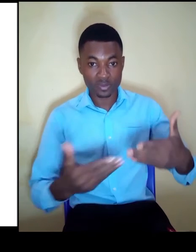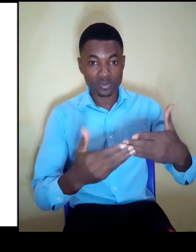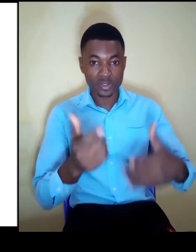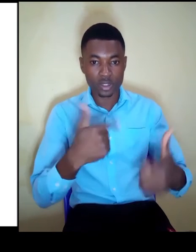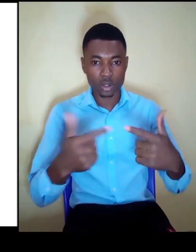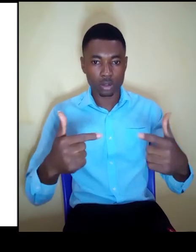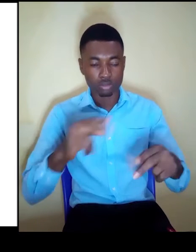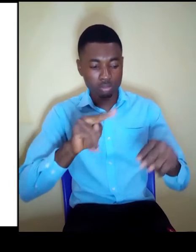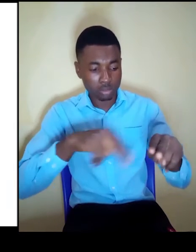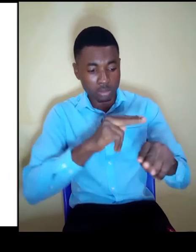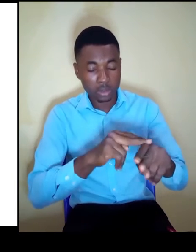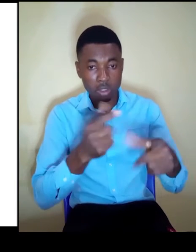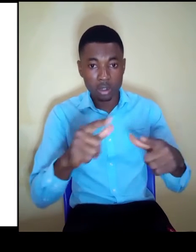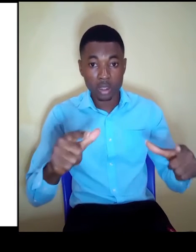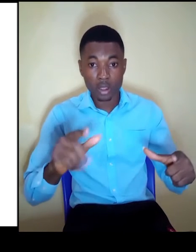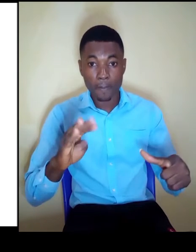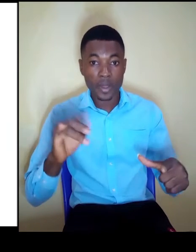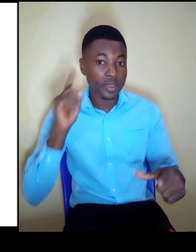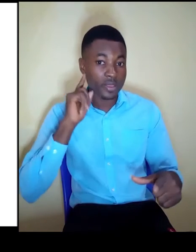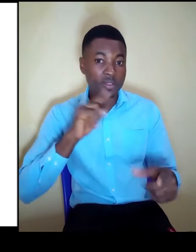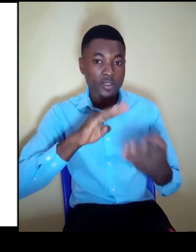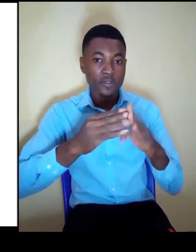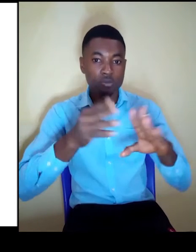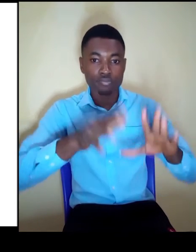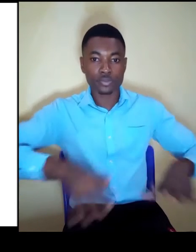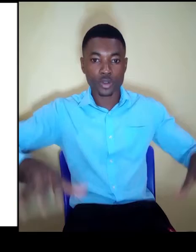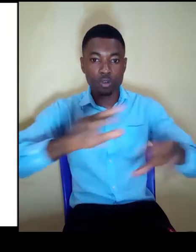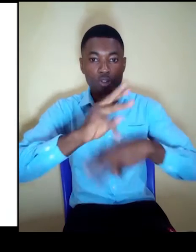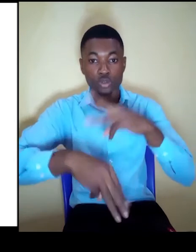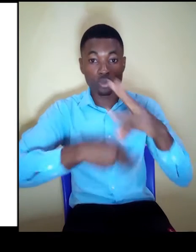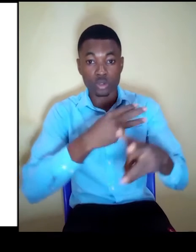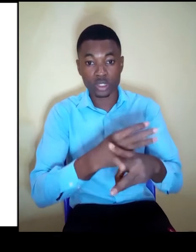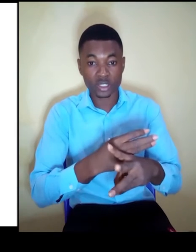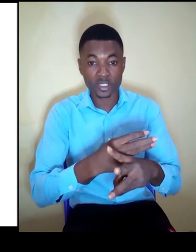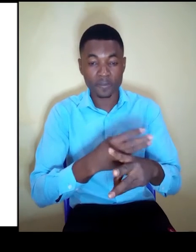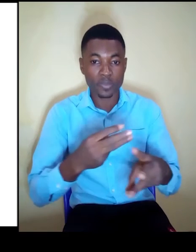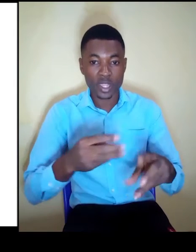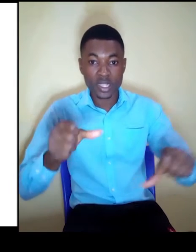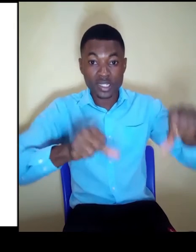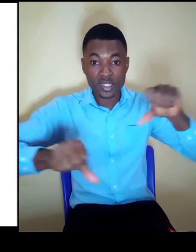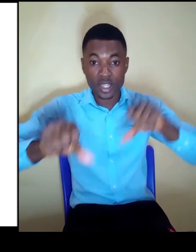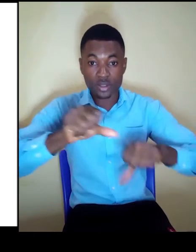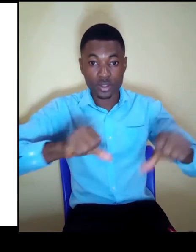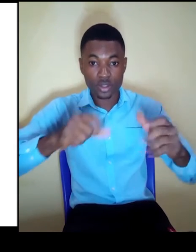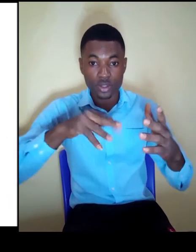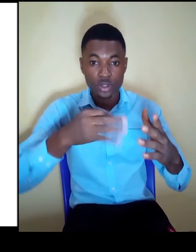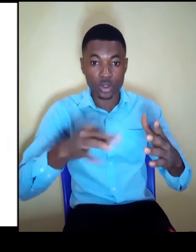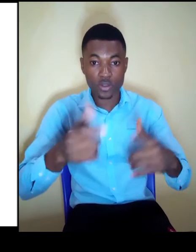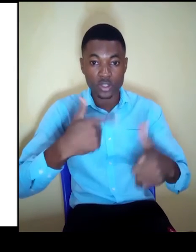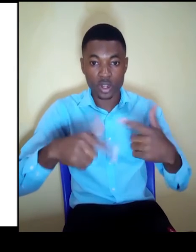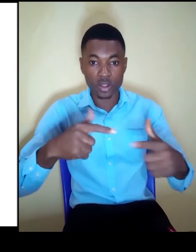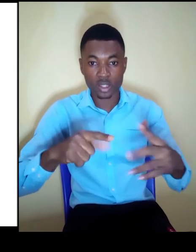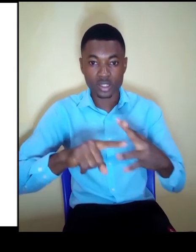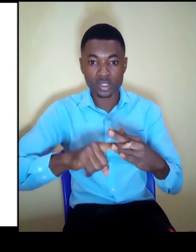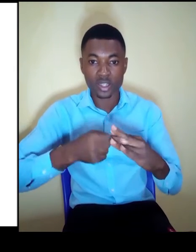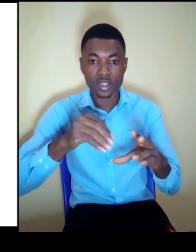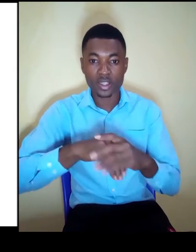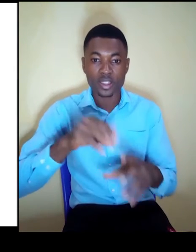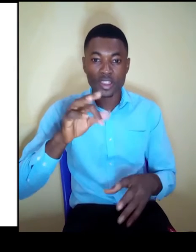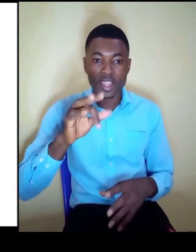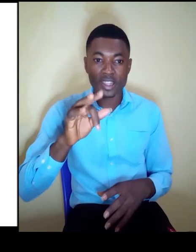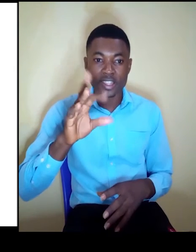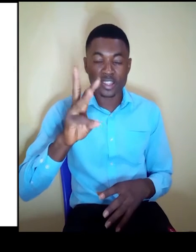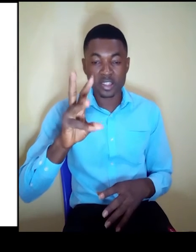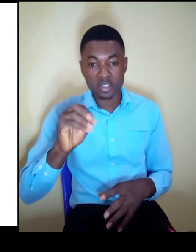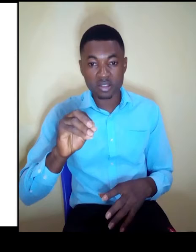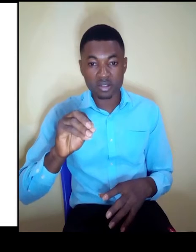natural languages used by deaf communities around the world. And the study of it, that the scientific study of it began in 1960, pioneered